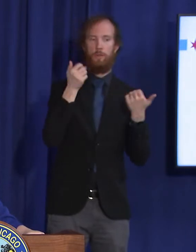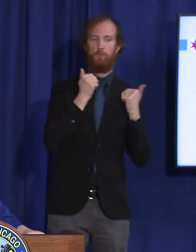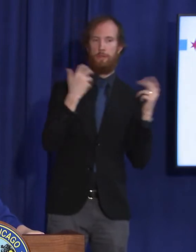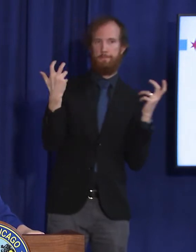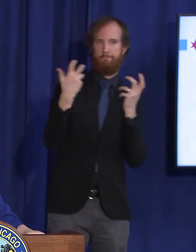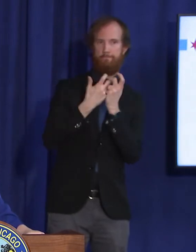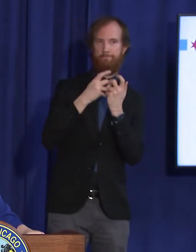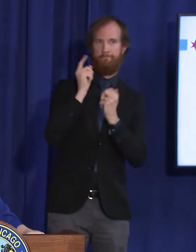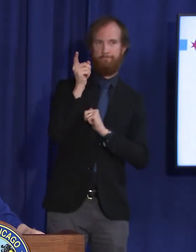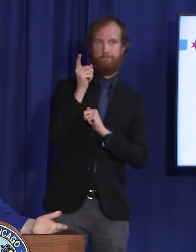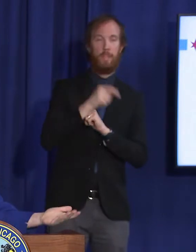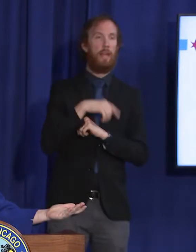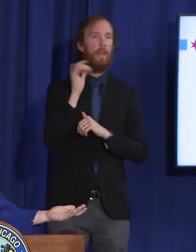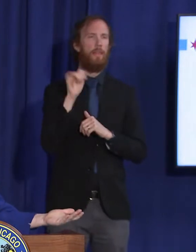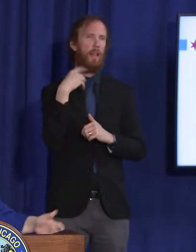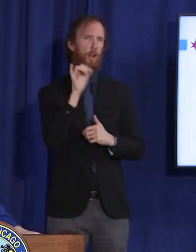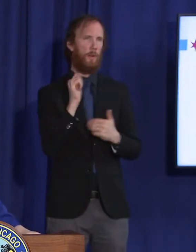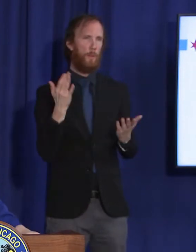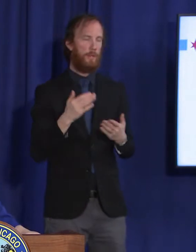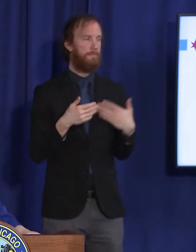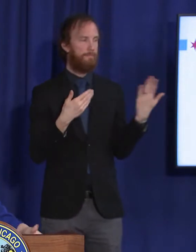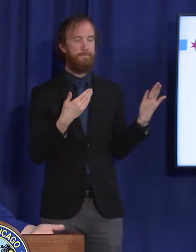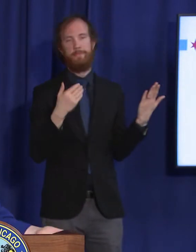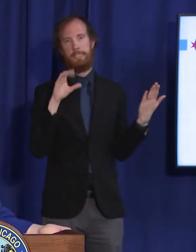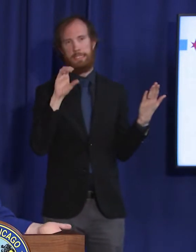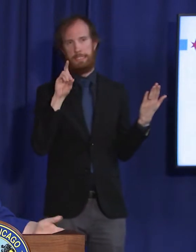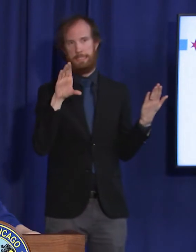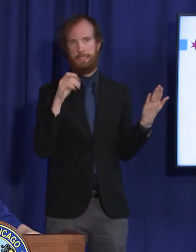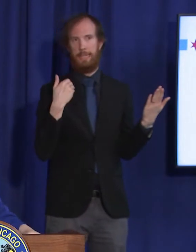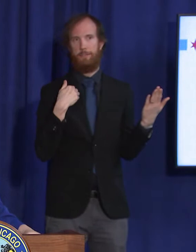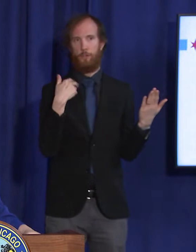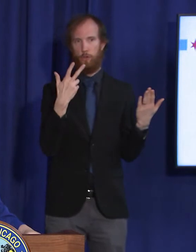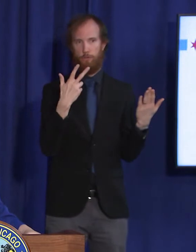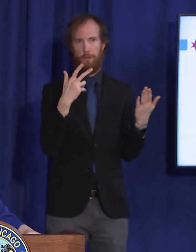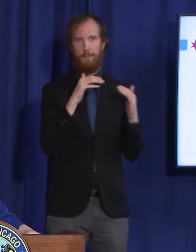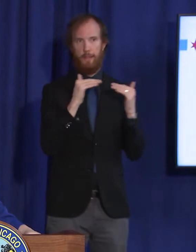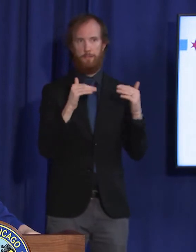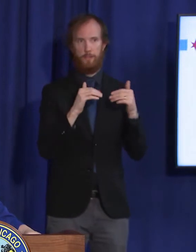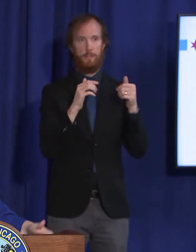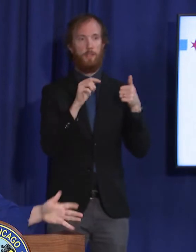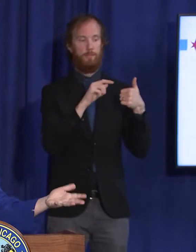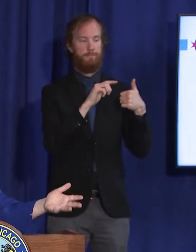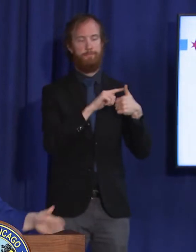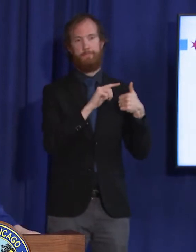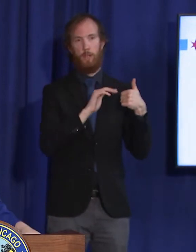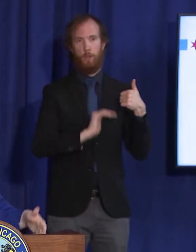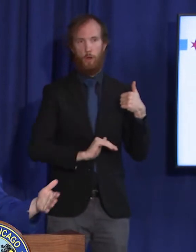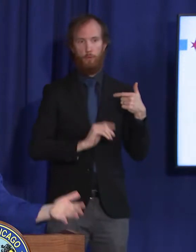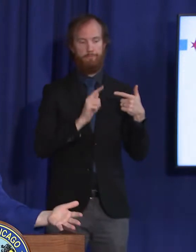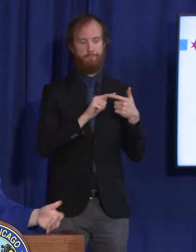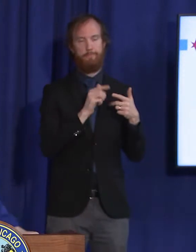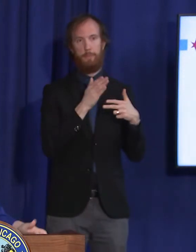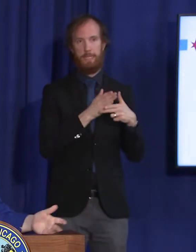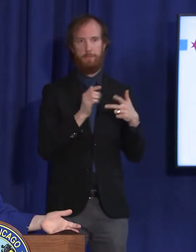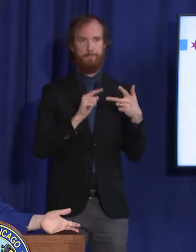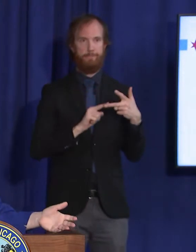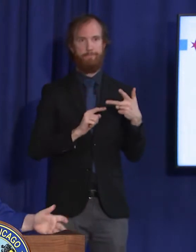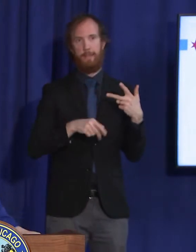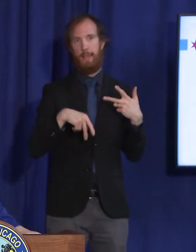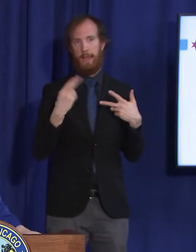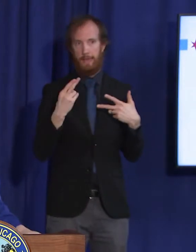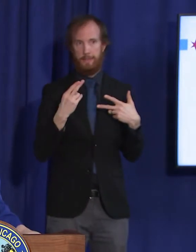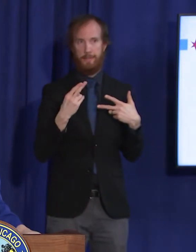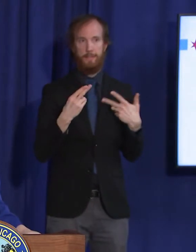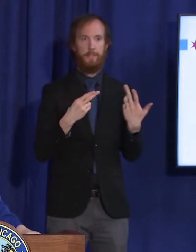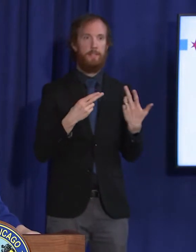looks like. The CDC sets 3 levels: low, medium, and high. Green or blue, yellow, orange